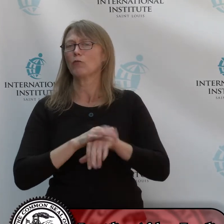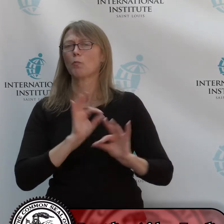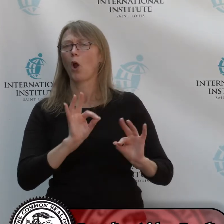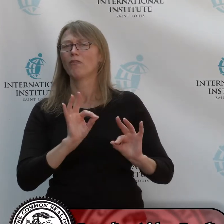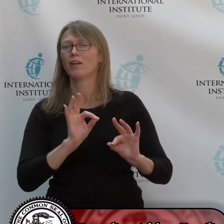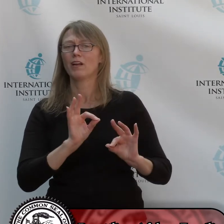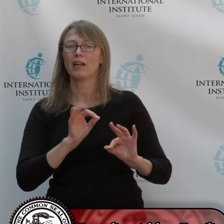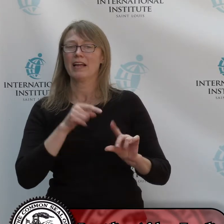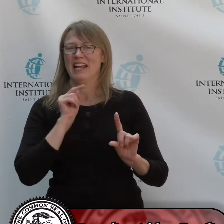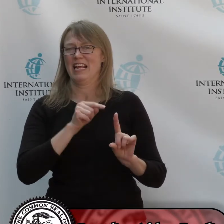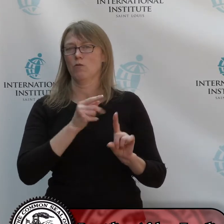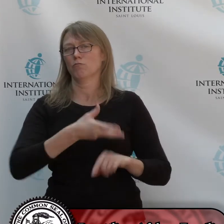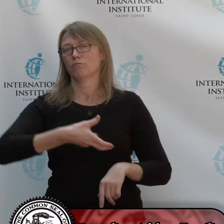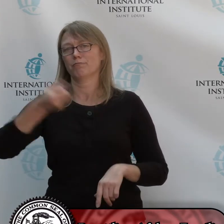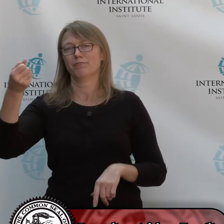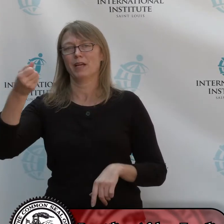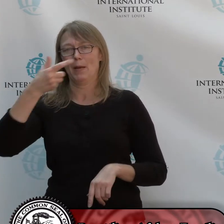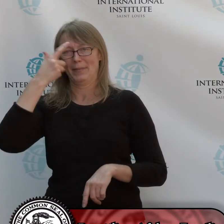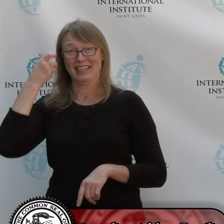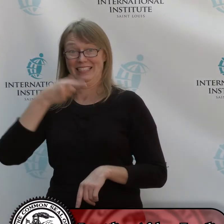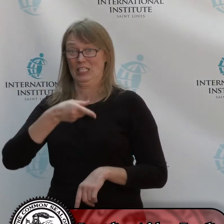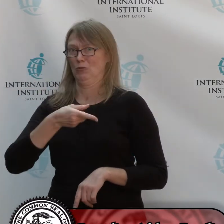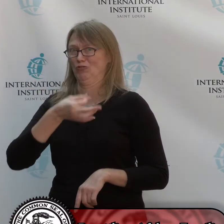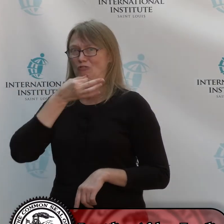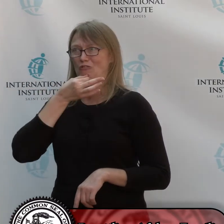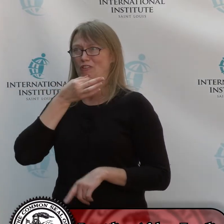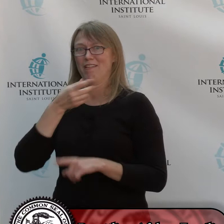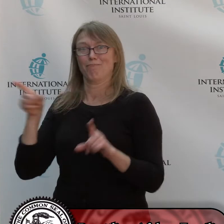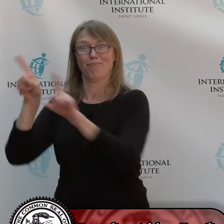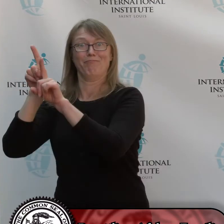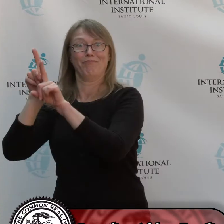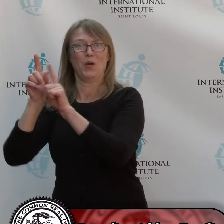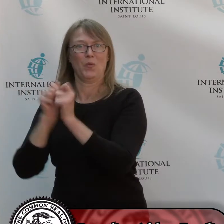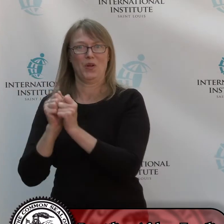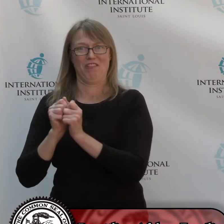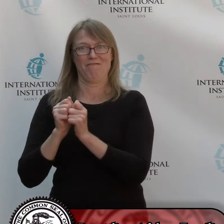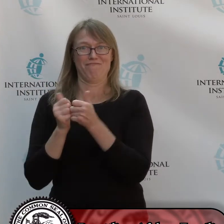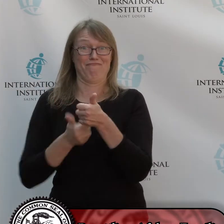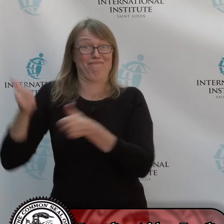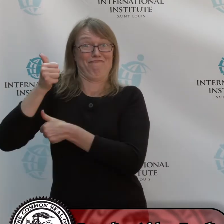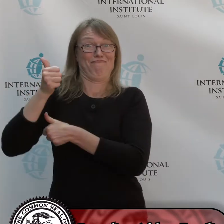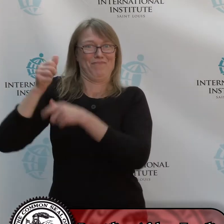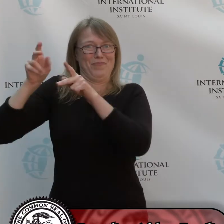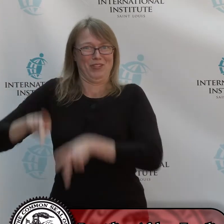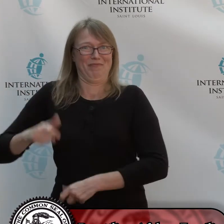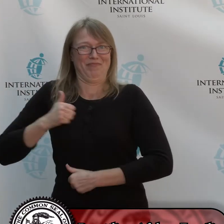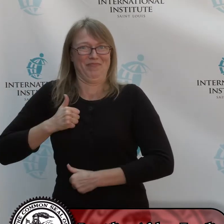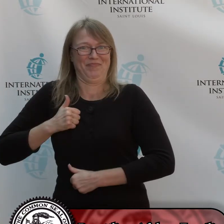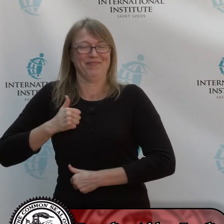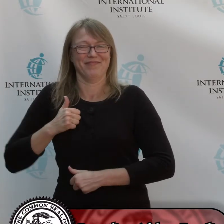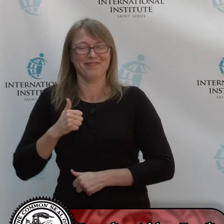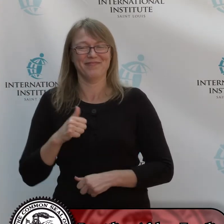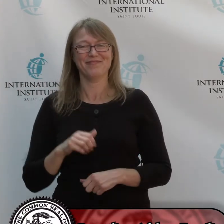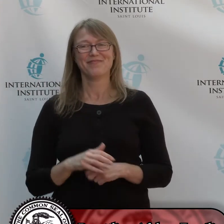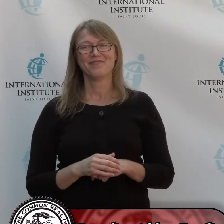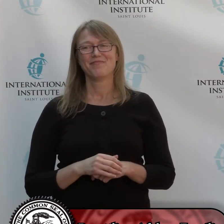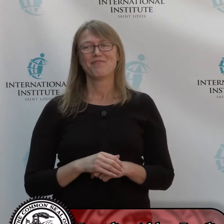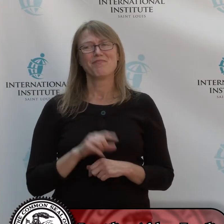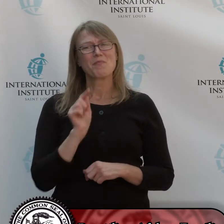was too good. He had to go serve a colonel. They helped me when I was over there. So by welcoming these